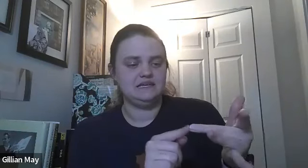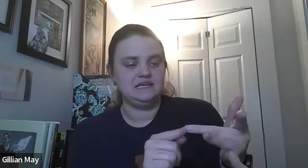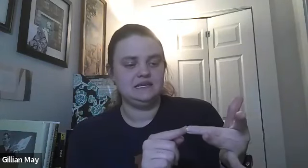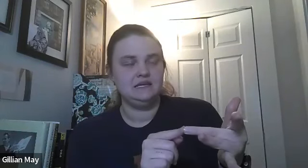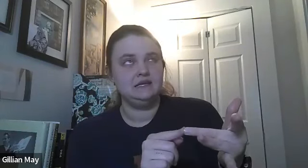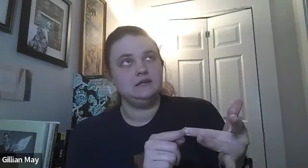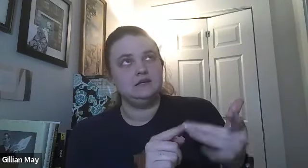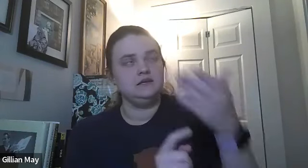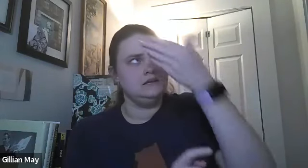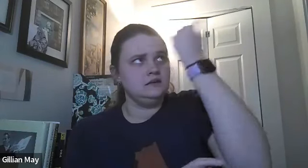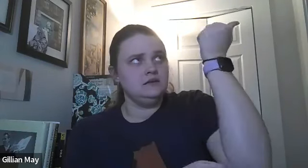again,